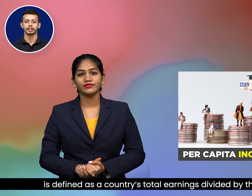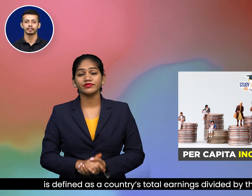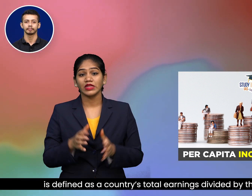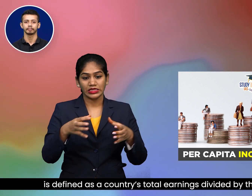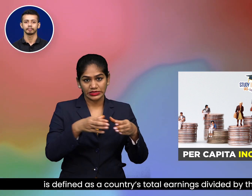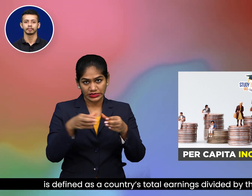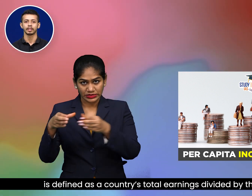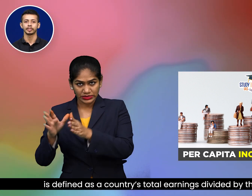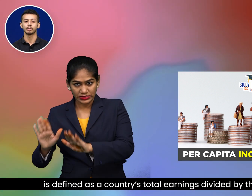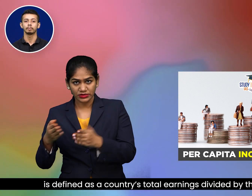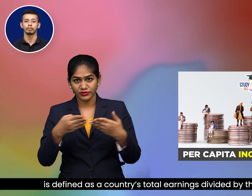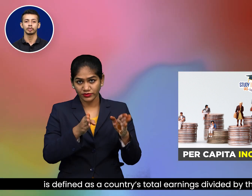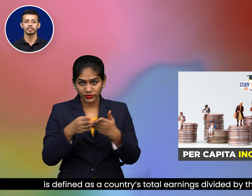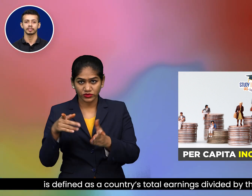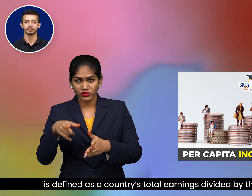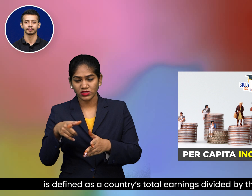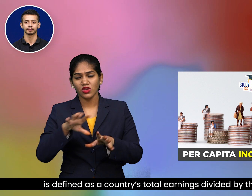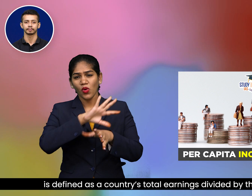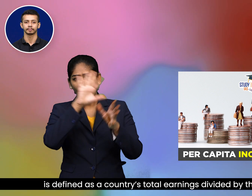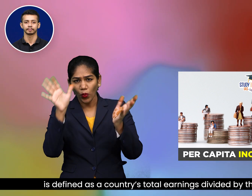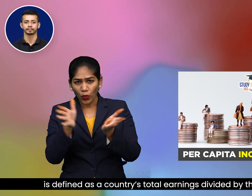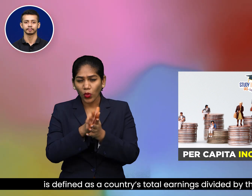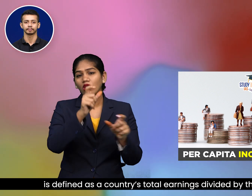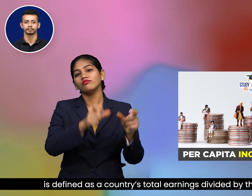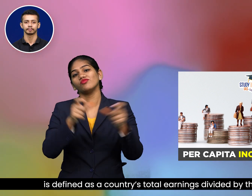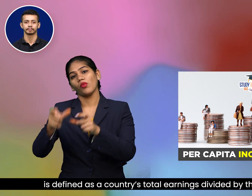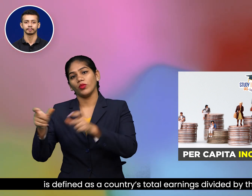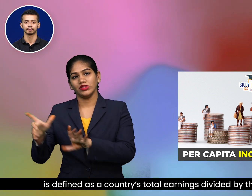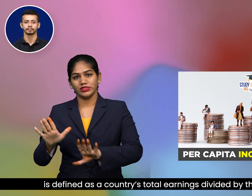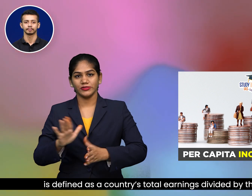divided by the whole population.